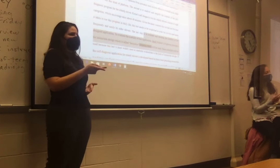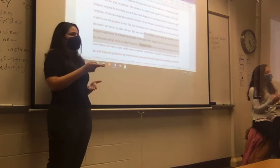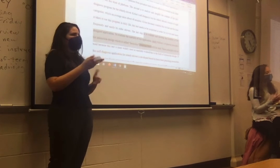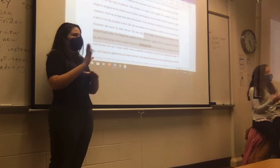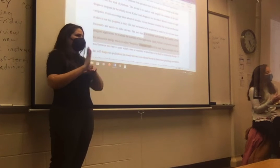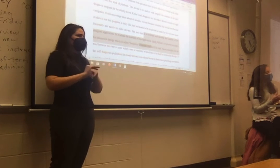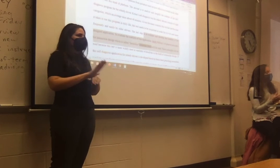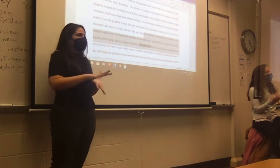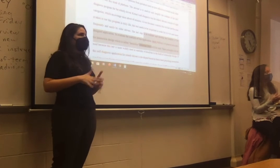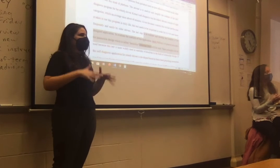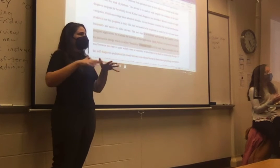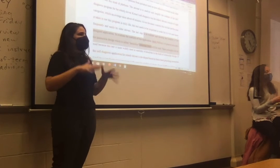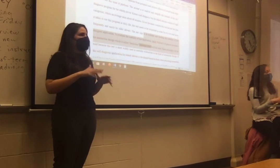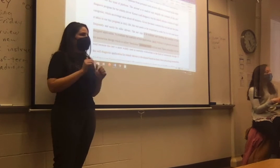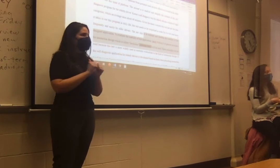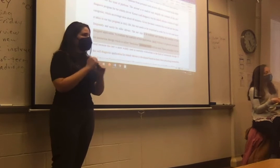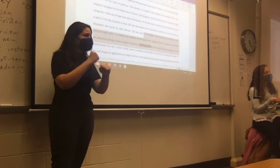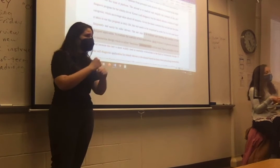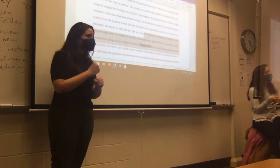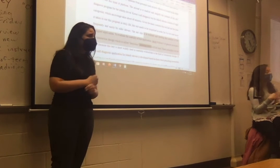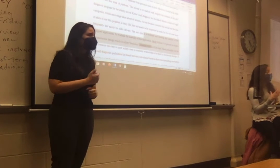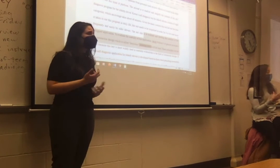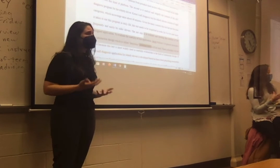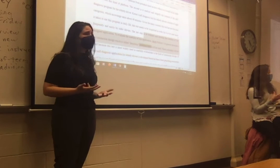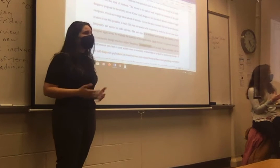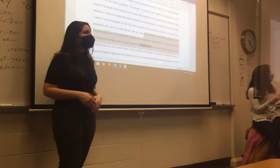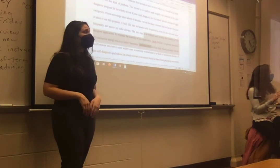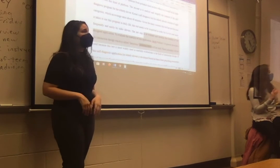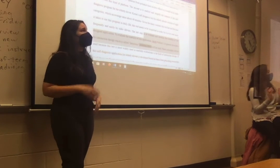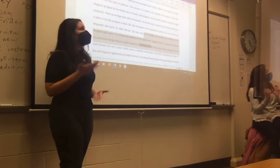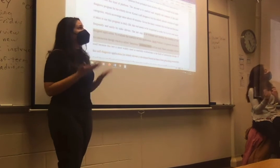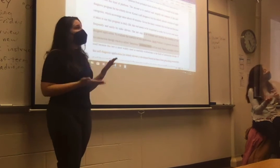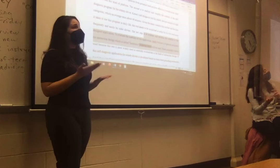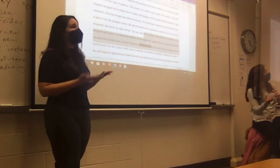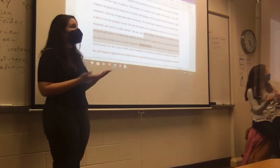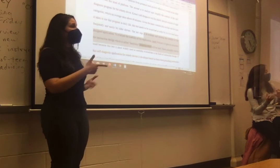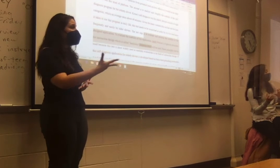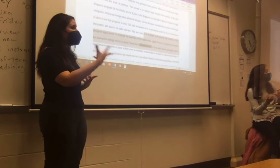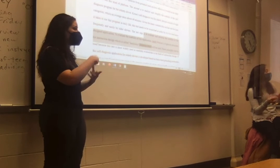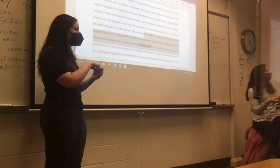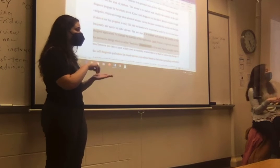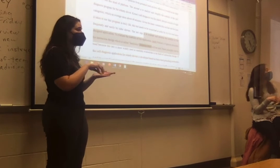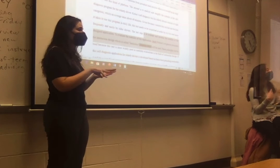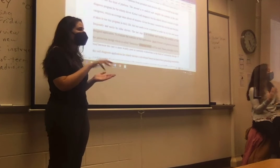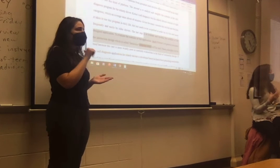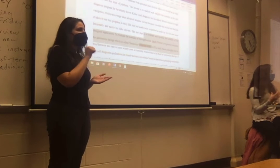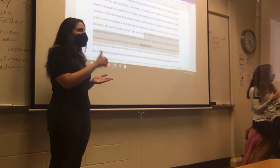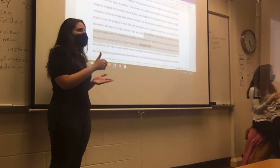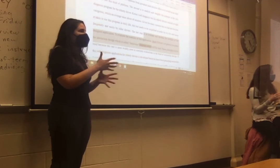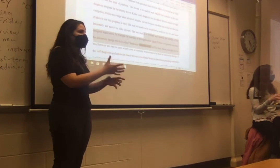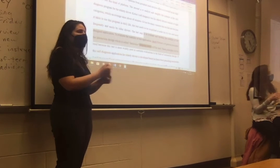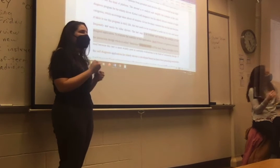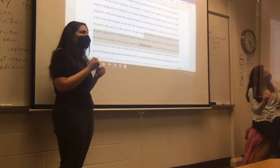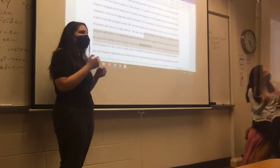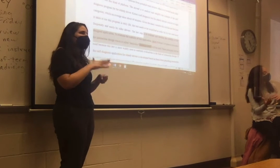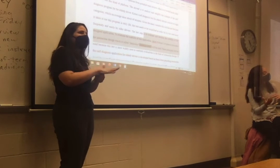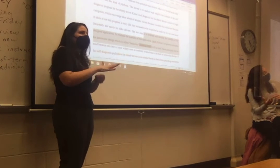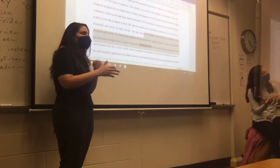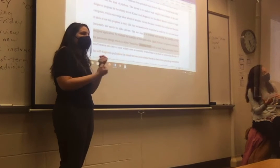if maybe autistic students aren't getting enough support compared to other students, maybe if they have more anxiety than a regular